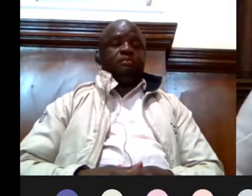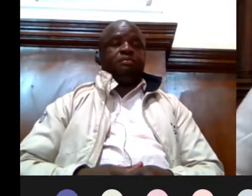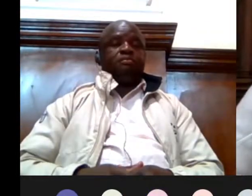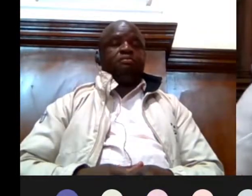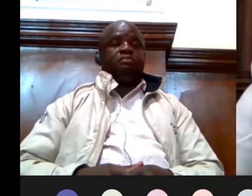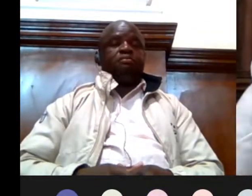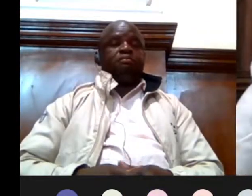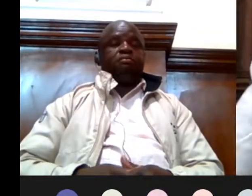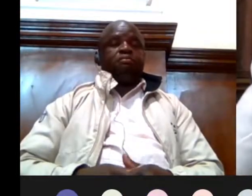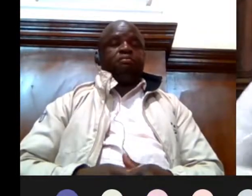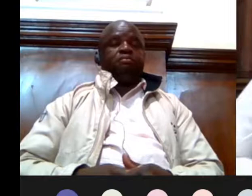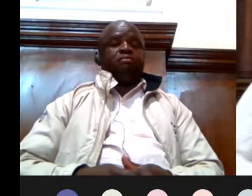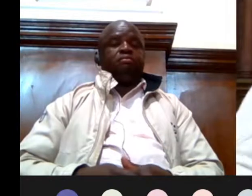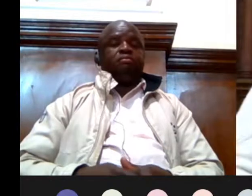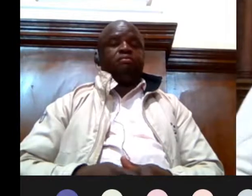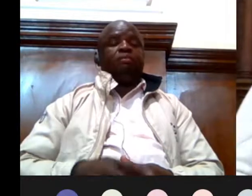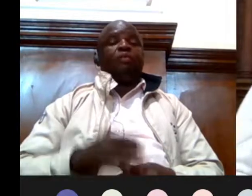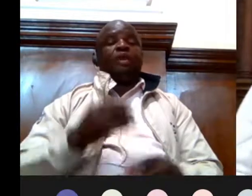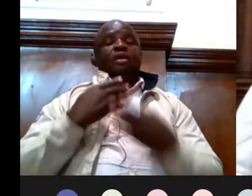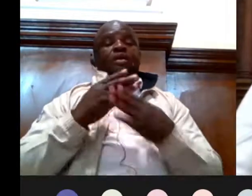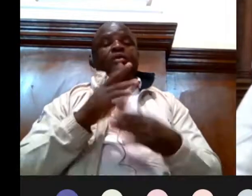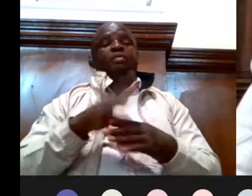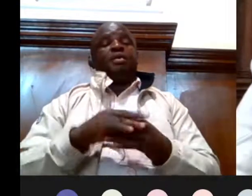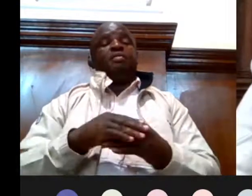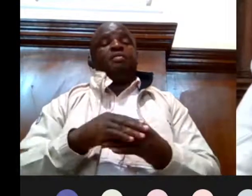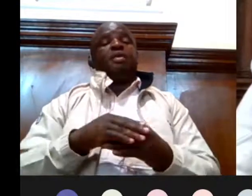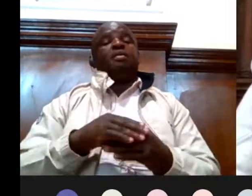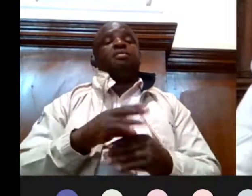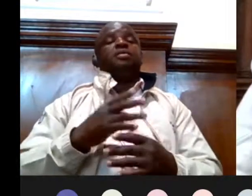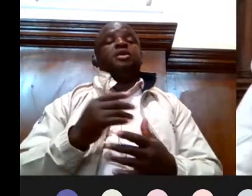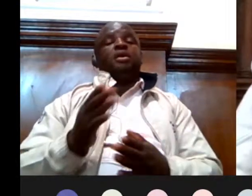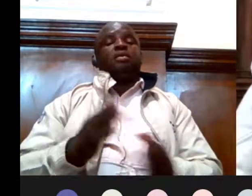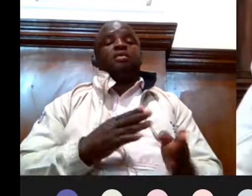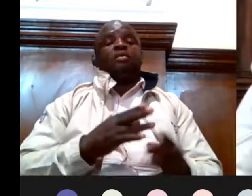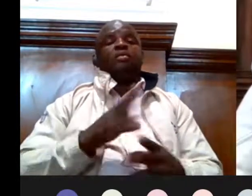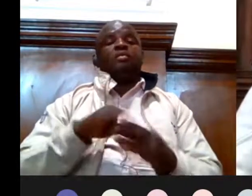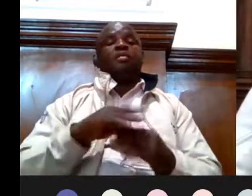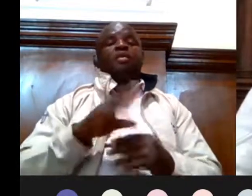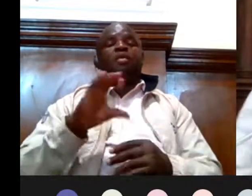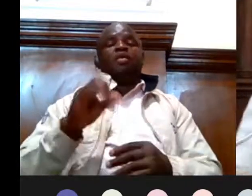Thank you, Honorable Mleleke, Honorable Klute.